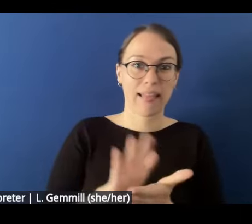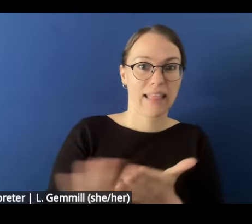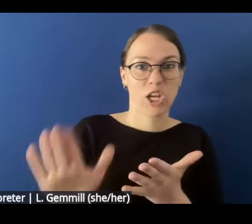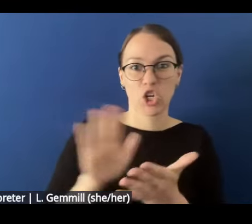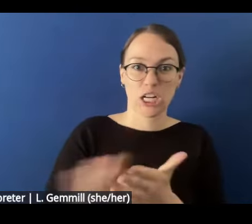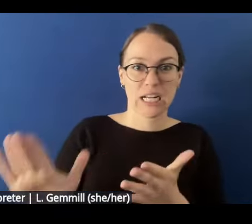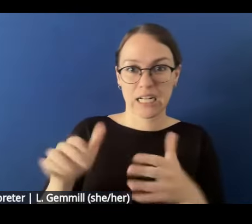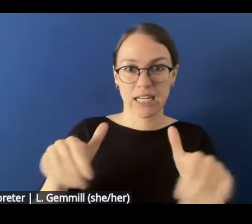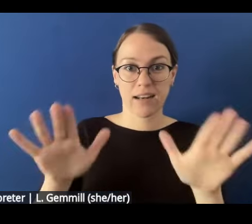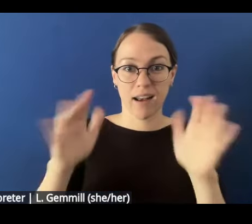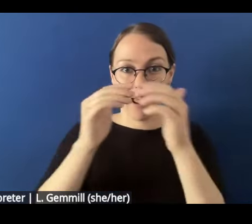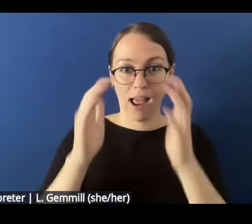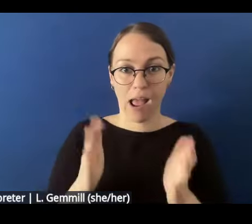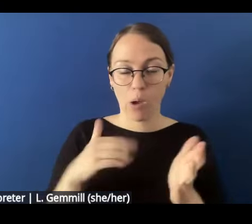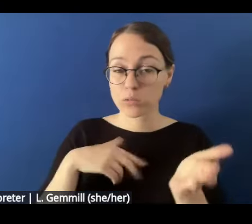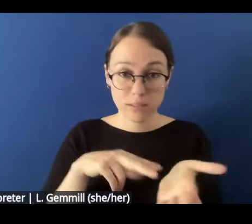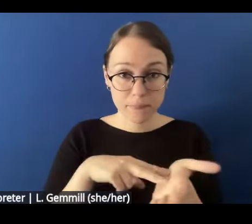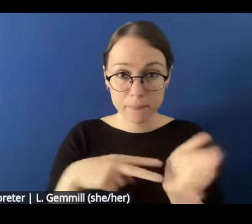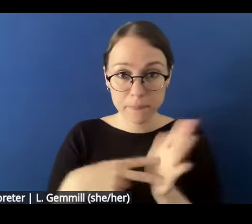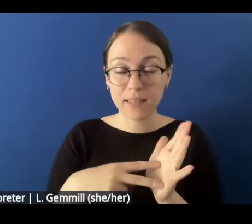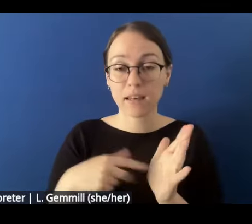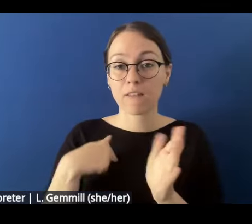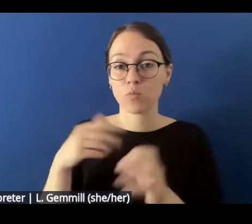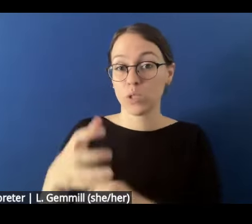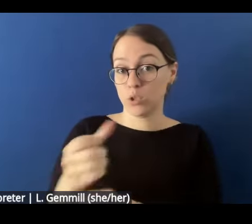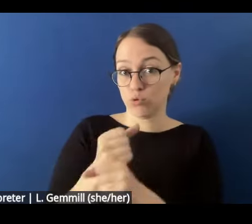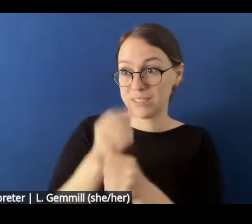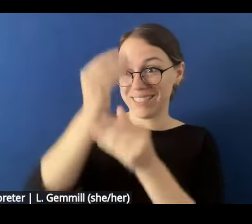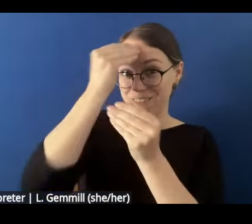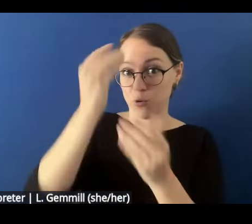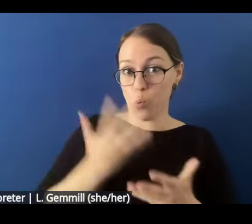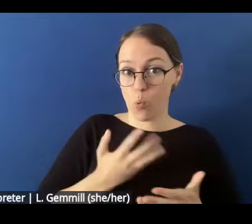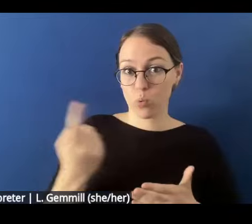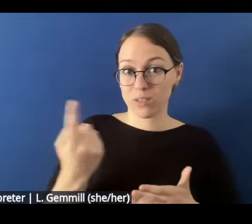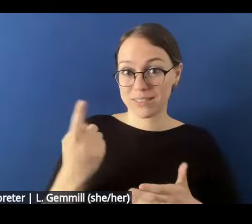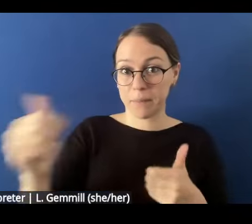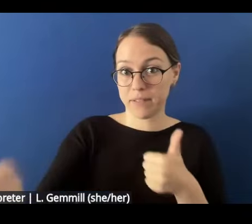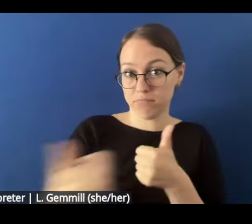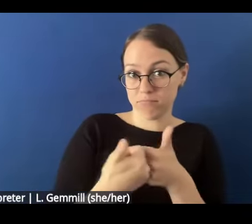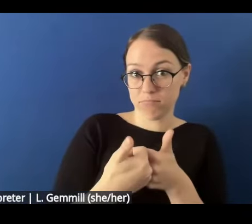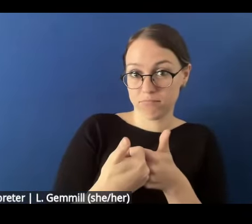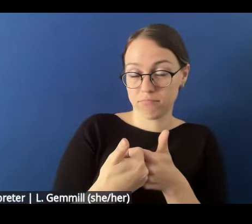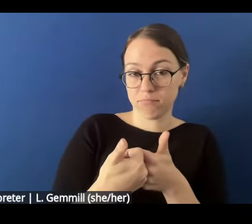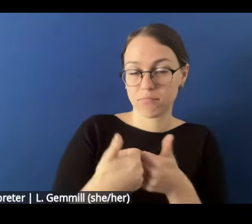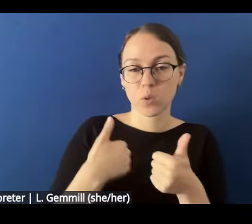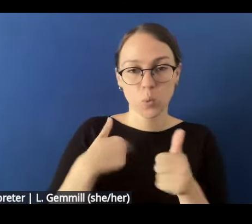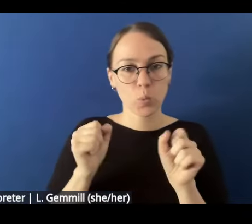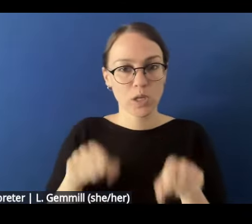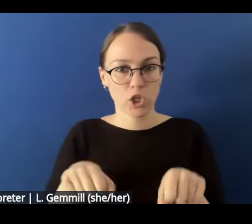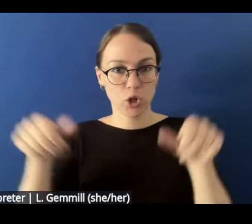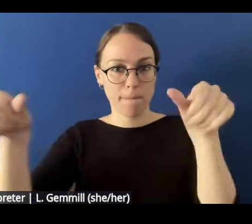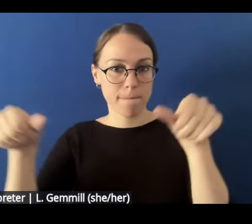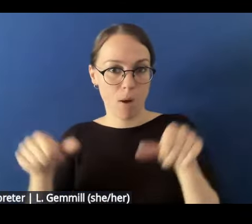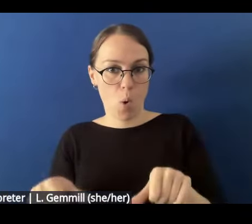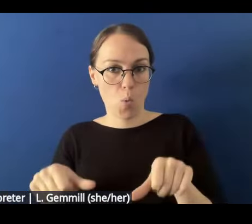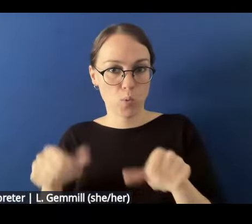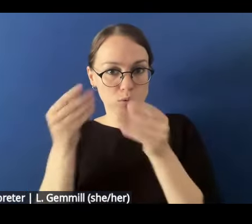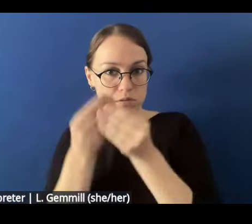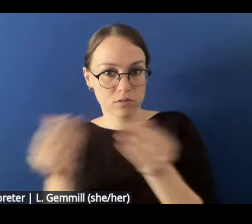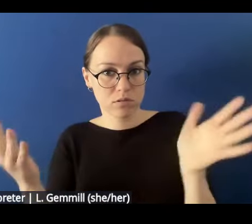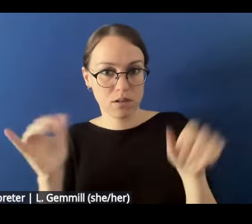that when you receive a notice of a challenge, you could post that notice.